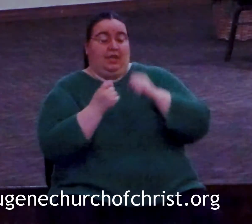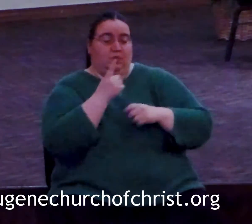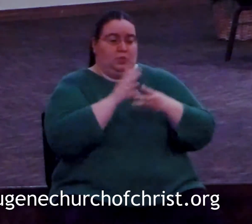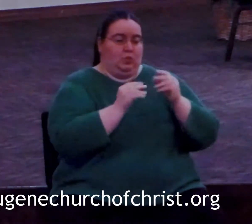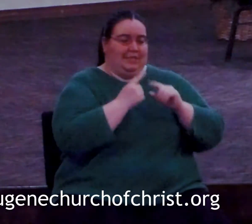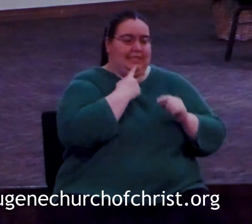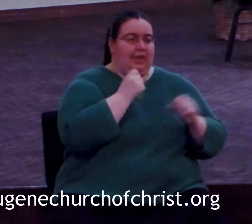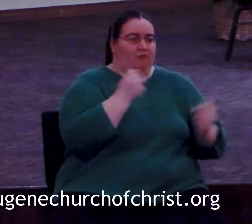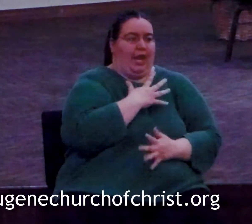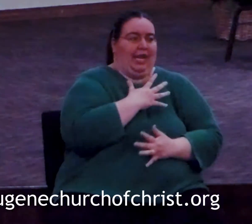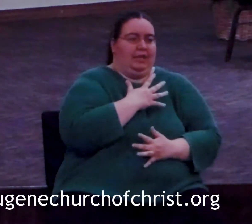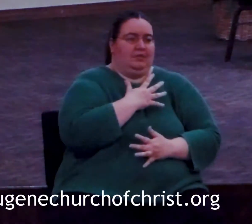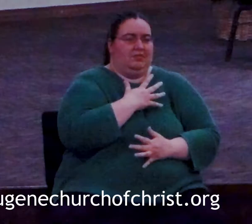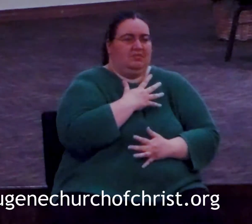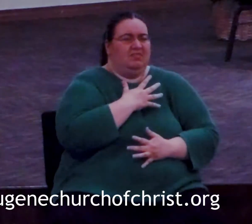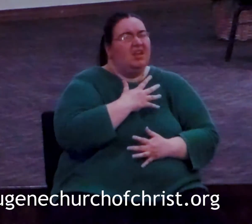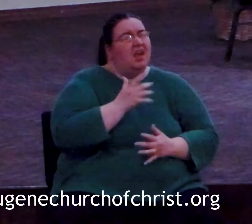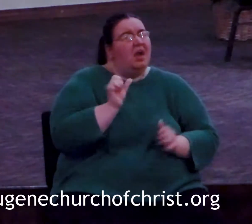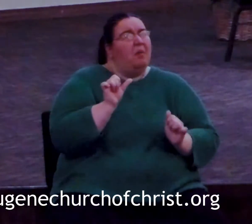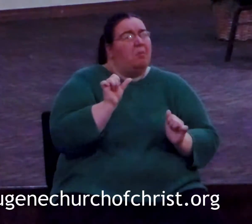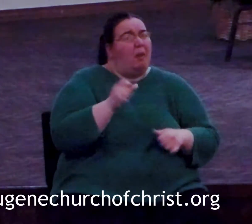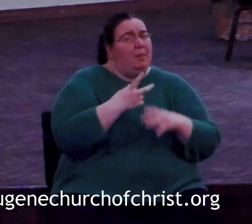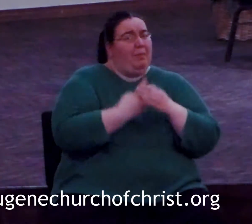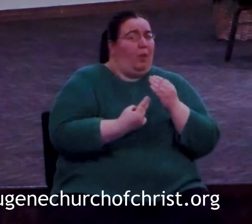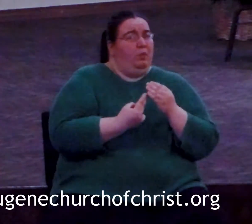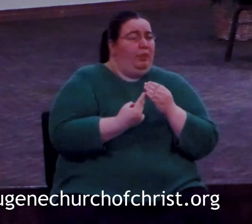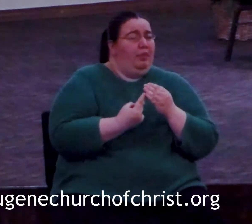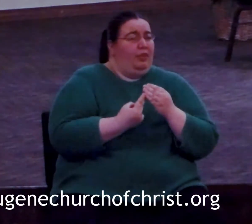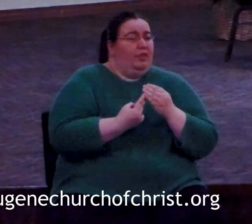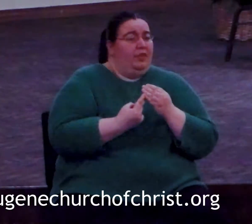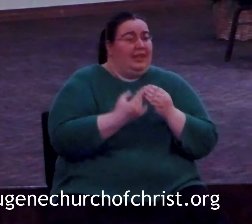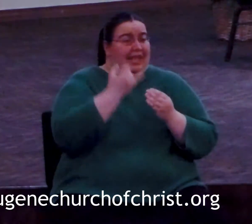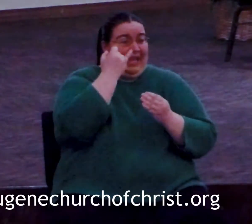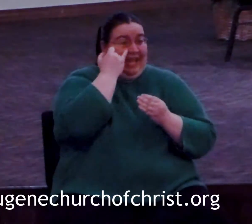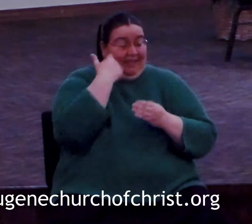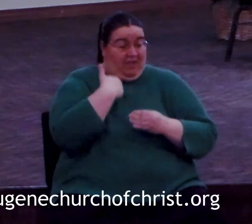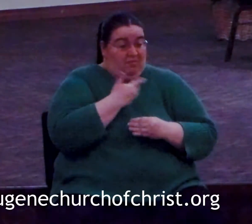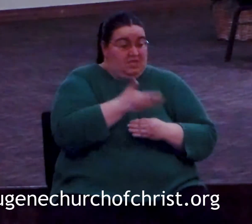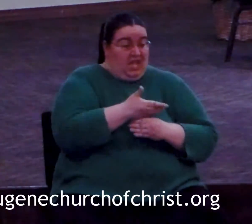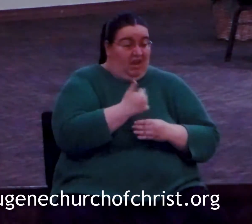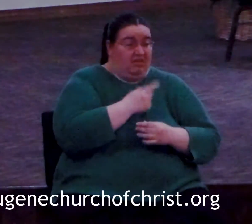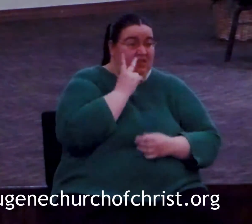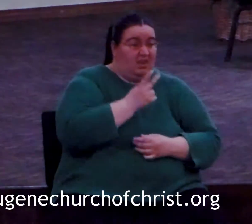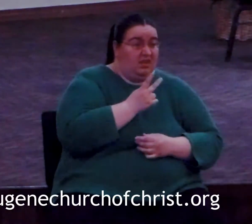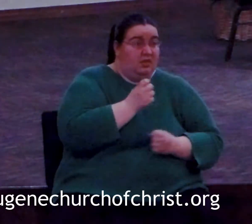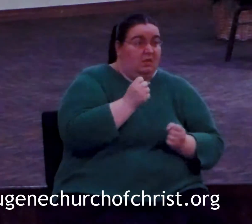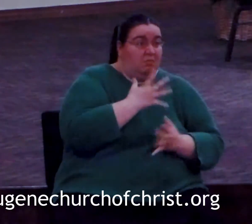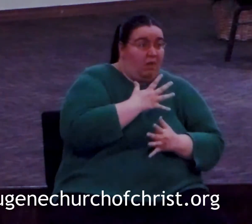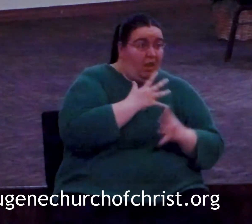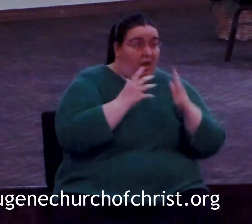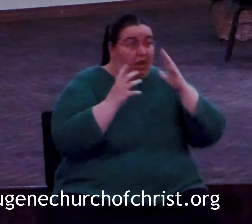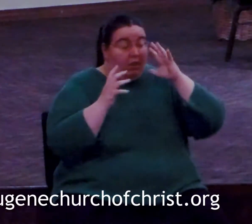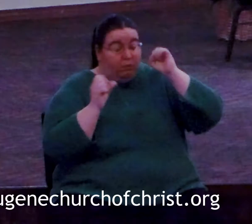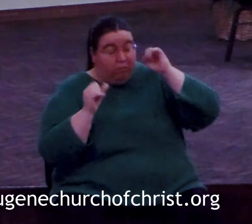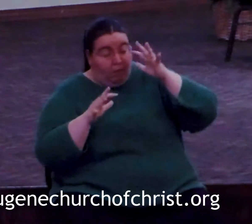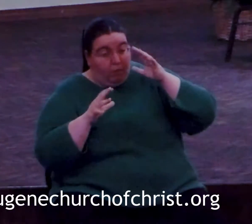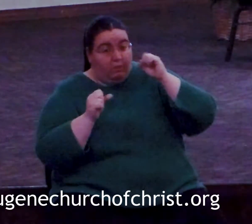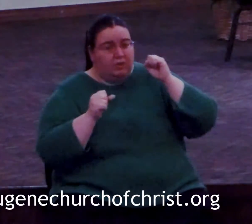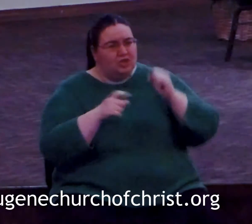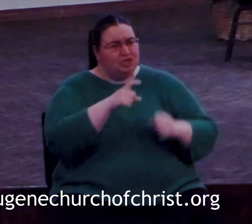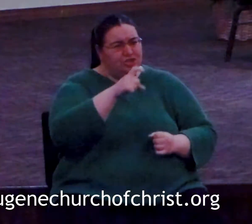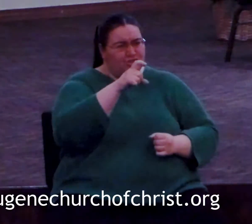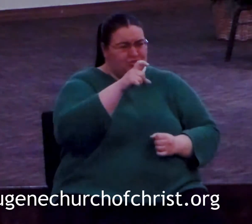And like I said, probably some combination of those things for us too, if we're here to see this happen. They're amazed and afraid. Now, should they be at this